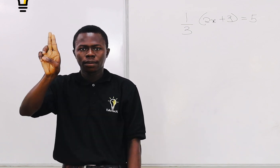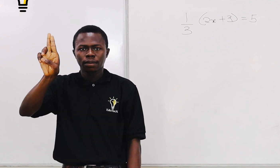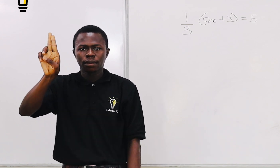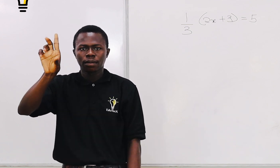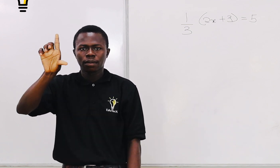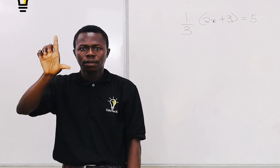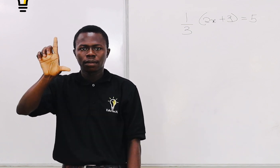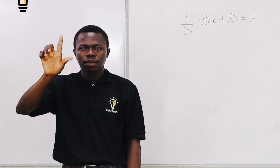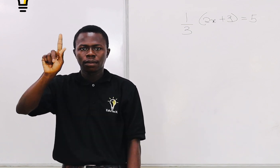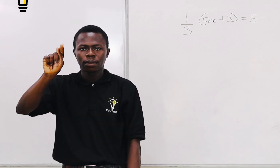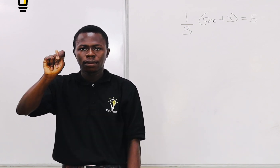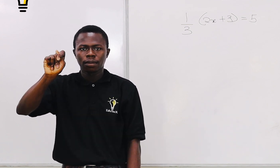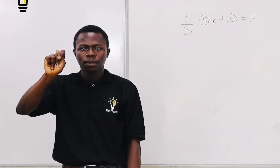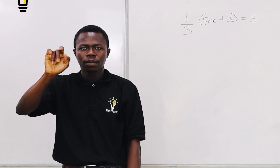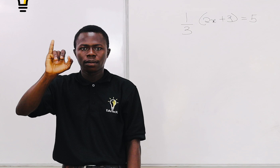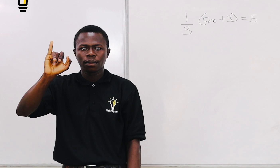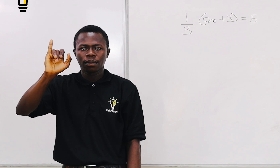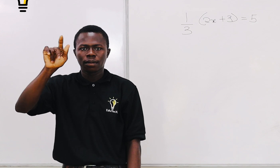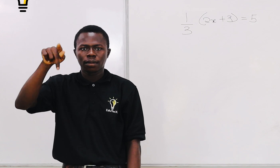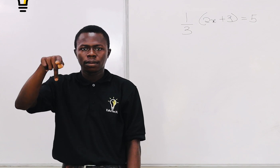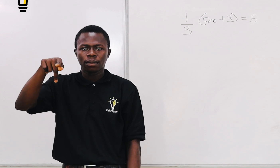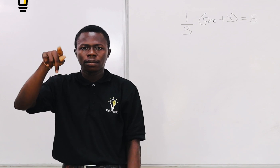multiple, which is spelled MULTIPLE.